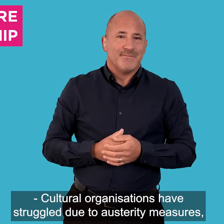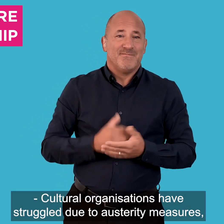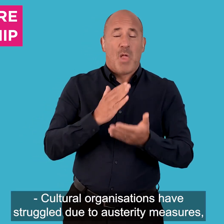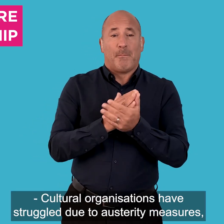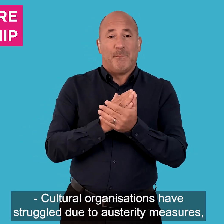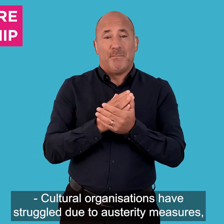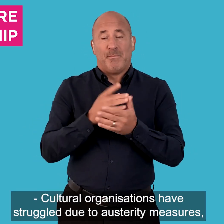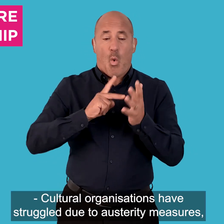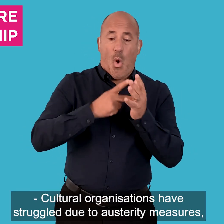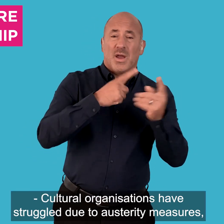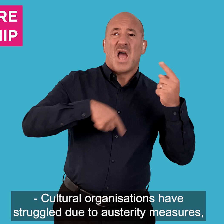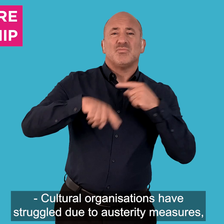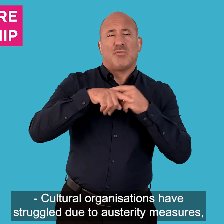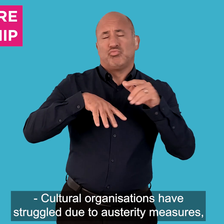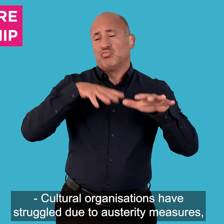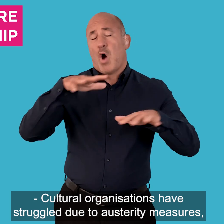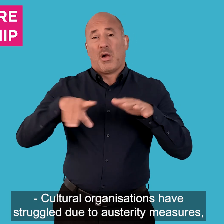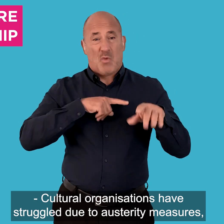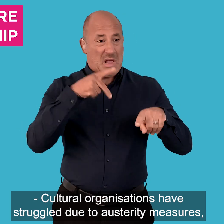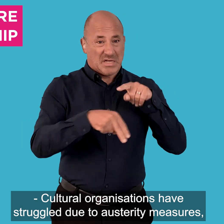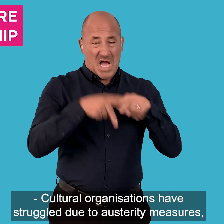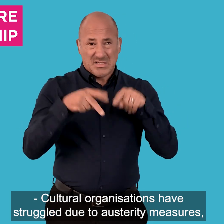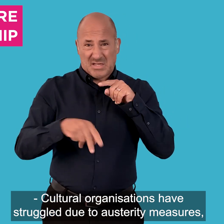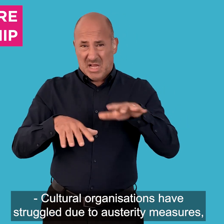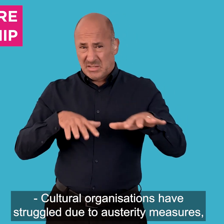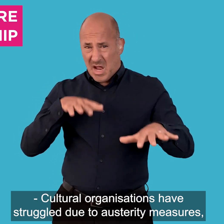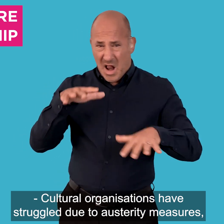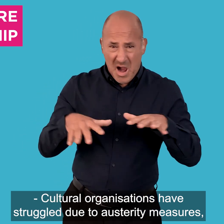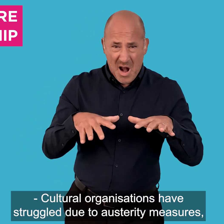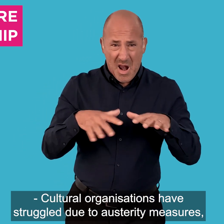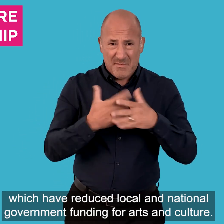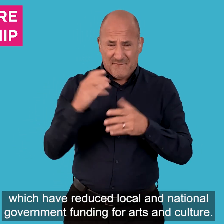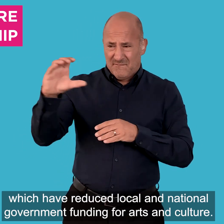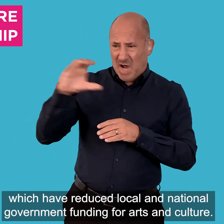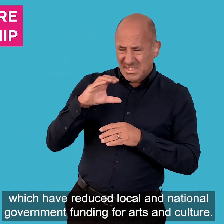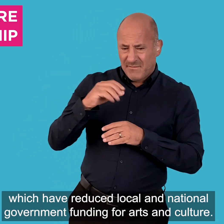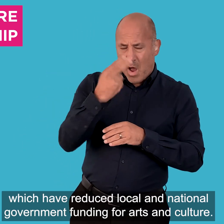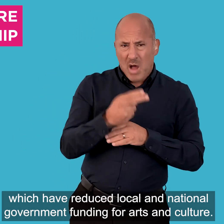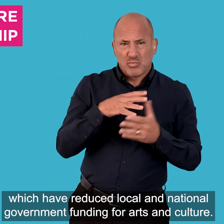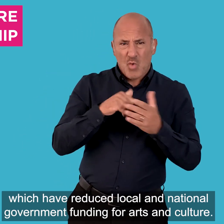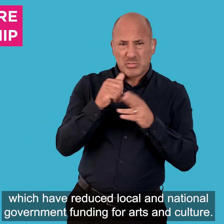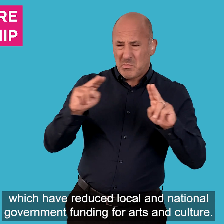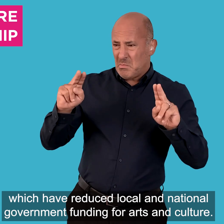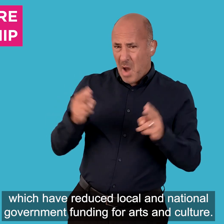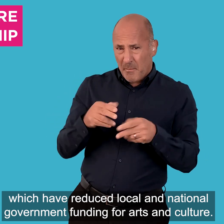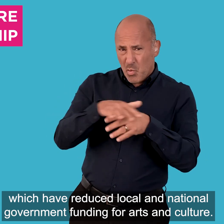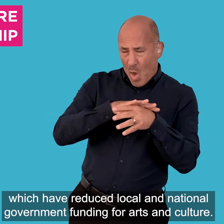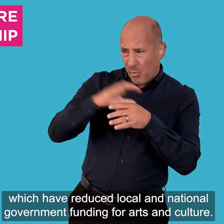Cultural organisations have struggled due to austerity measures, which have reduced local and national